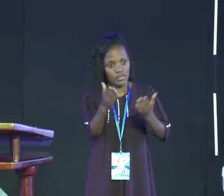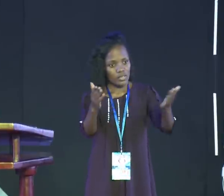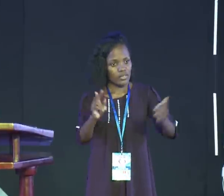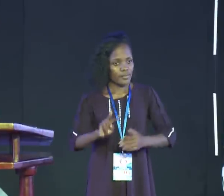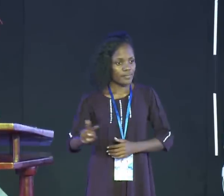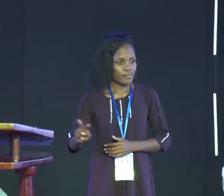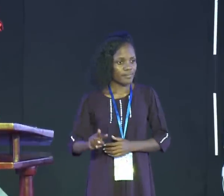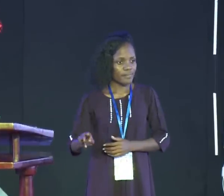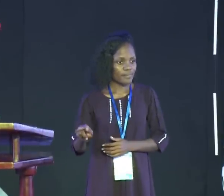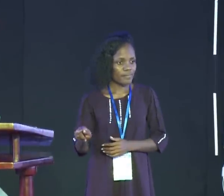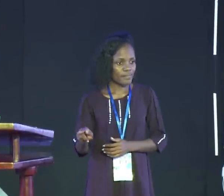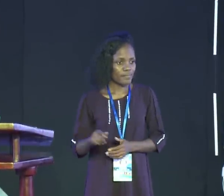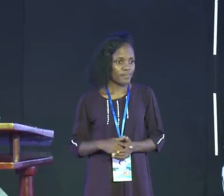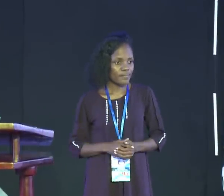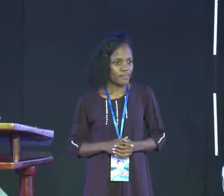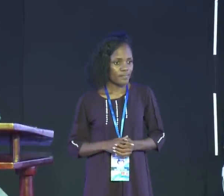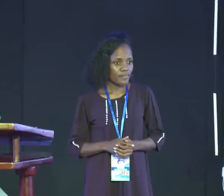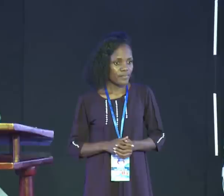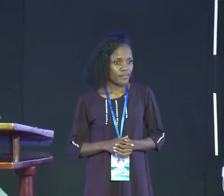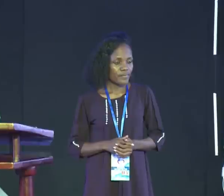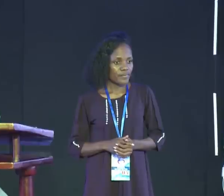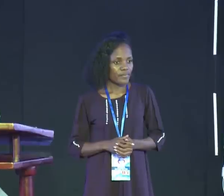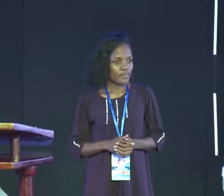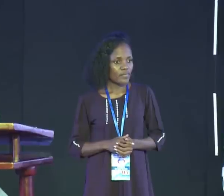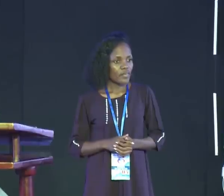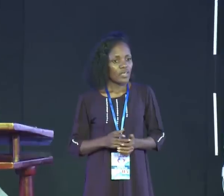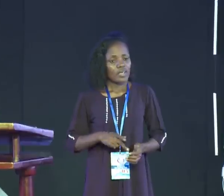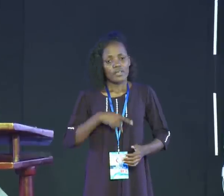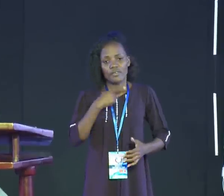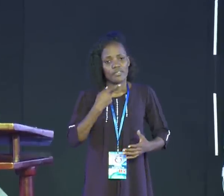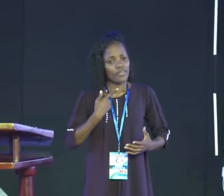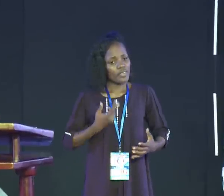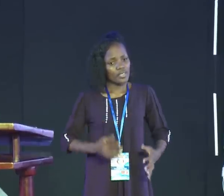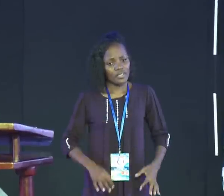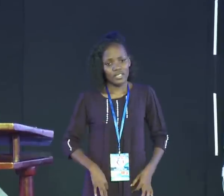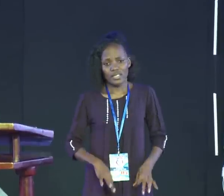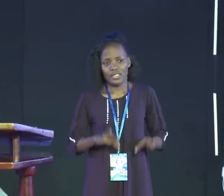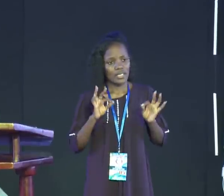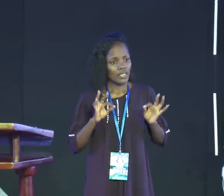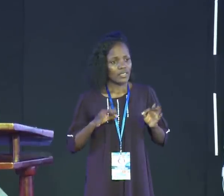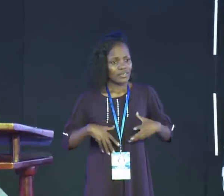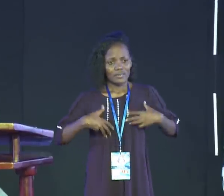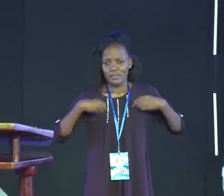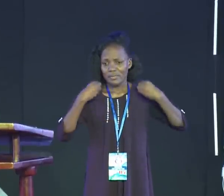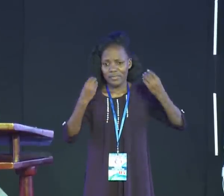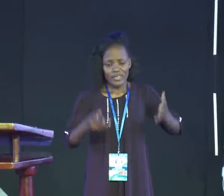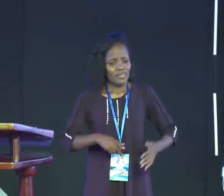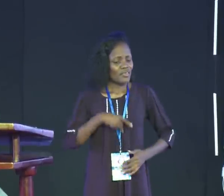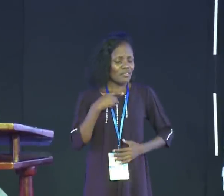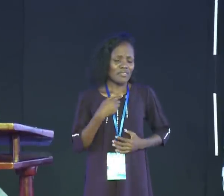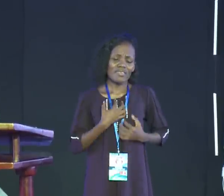to someone who is like me. Nga wayambulwa. when you are unclothed